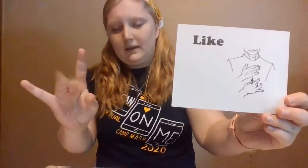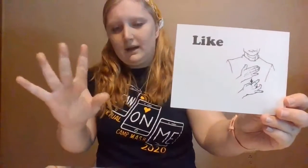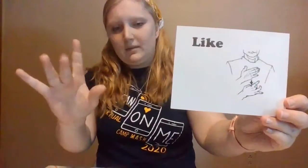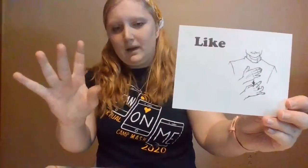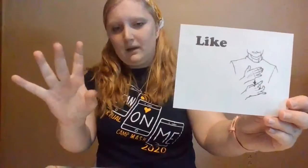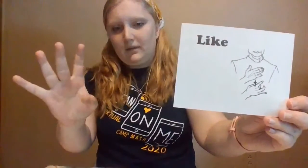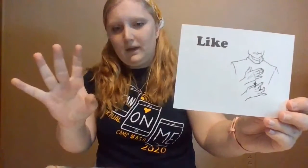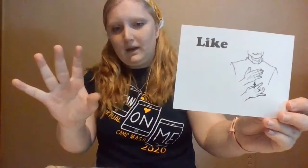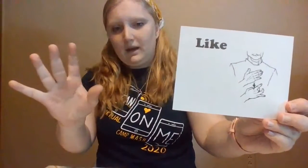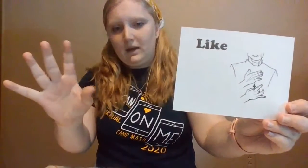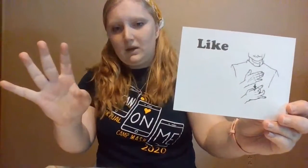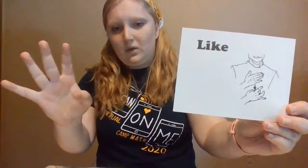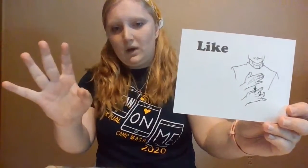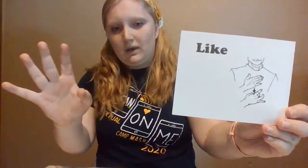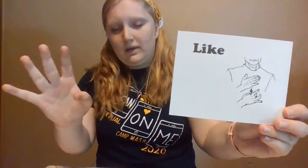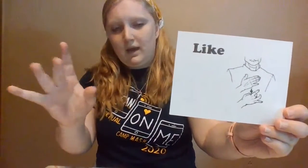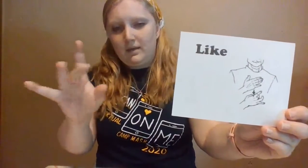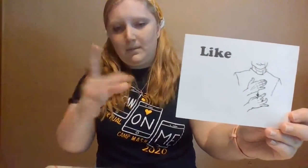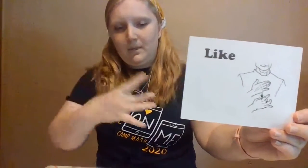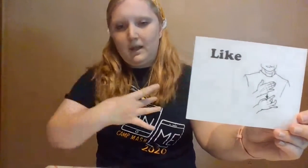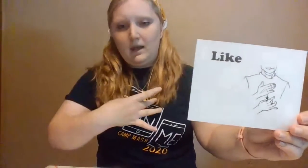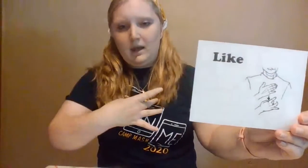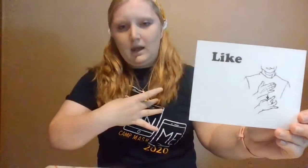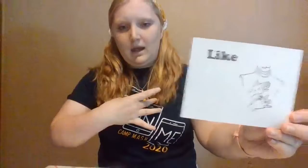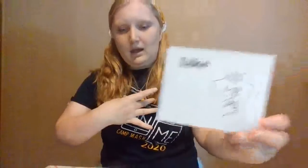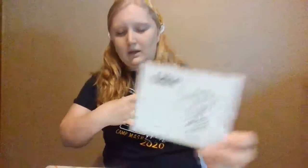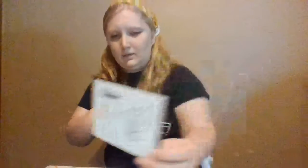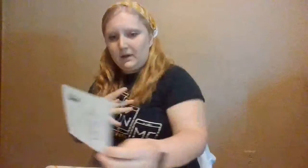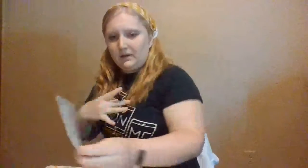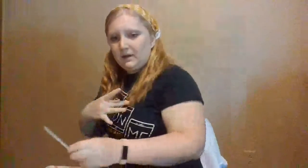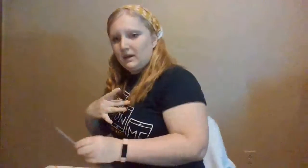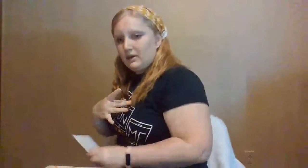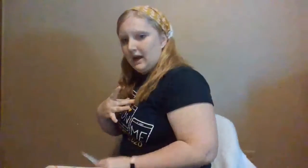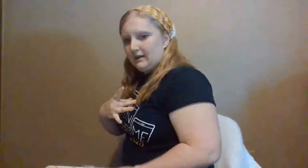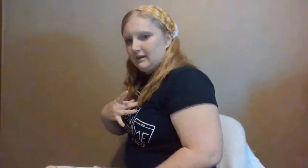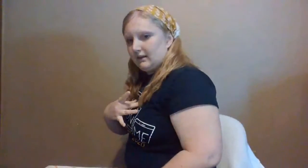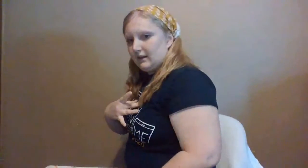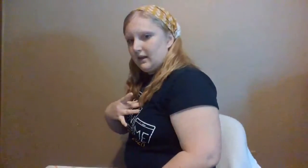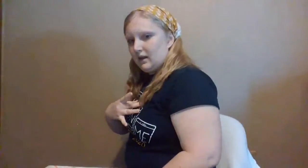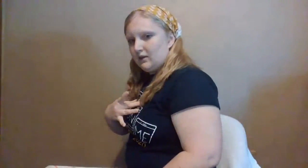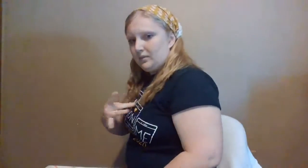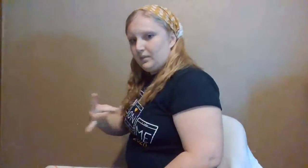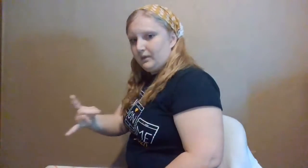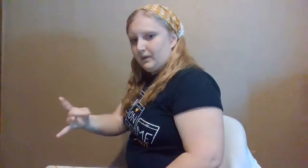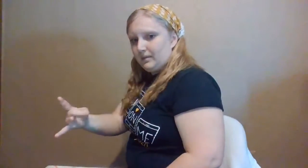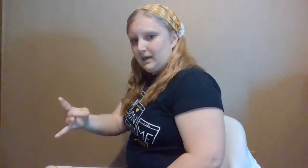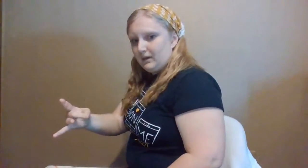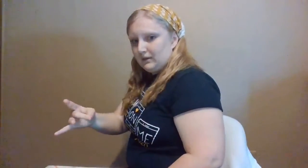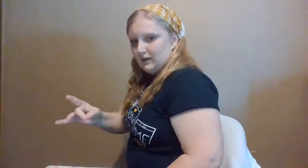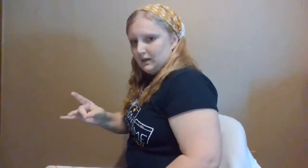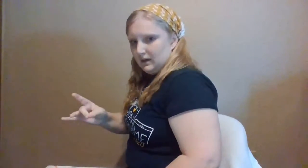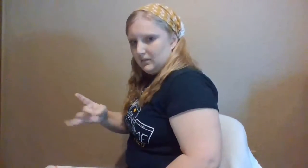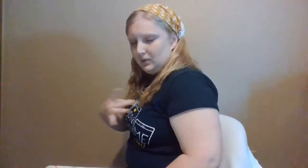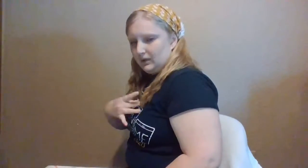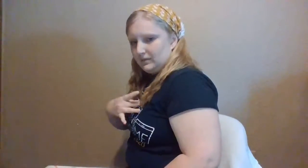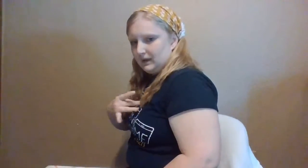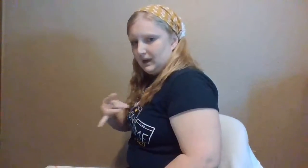take your middle finger and your thumb, and you bring them to your chest, and you pull them out and pull them